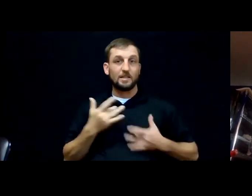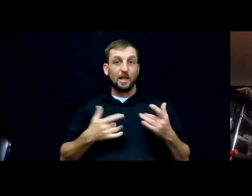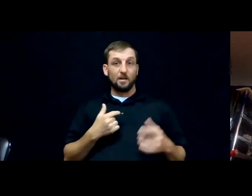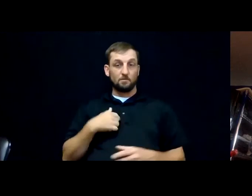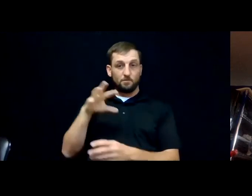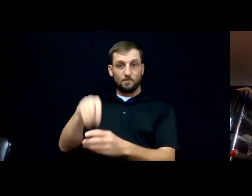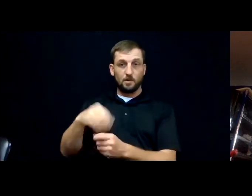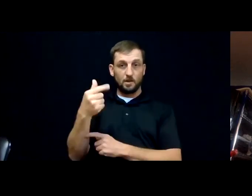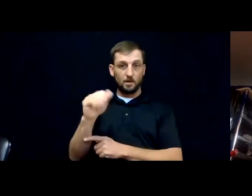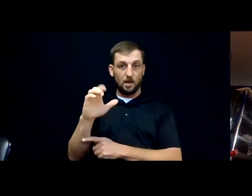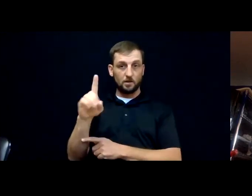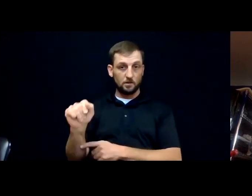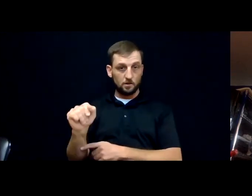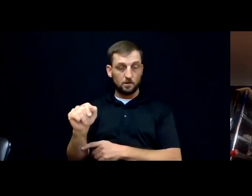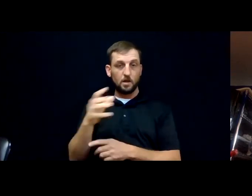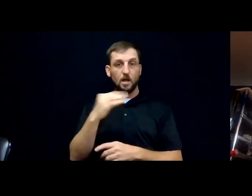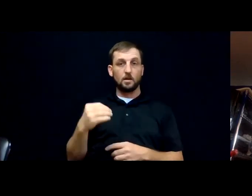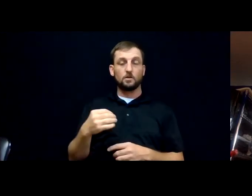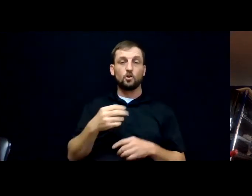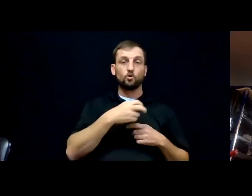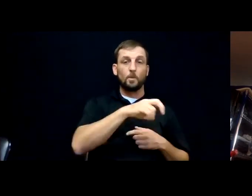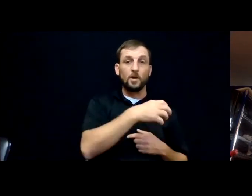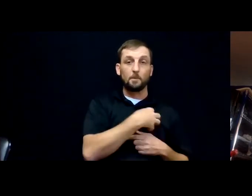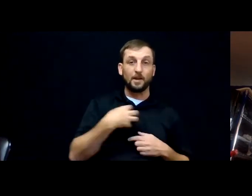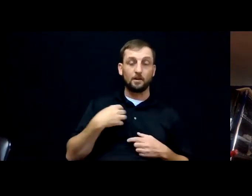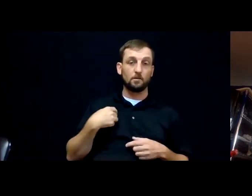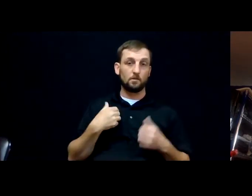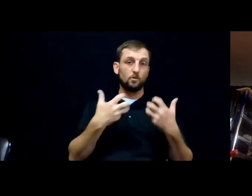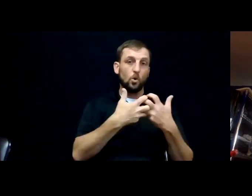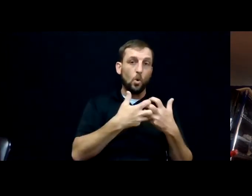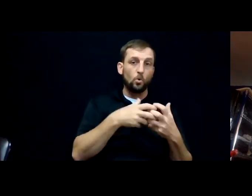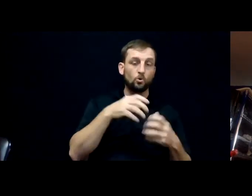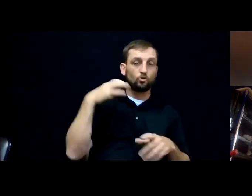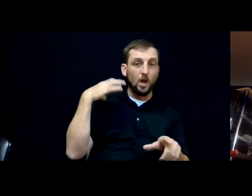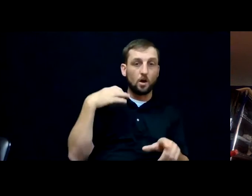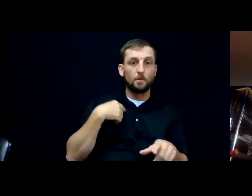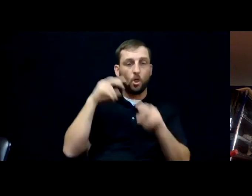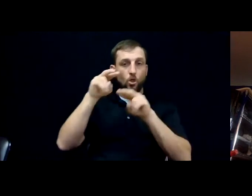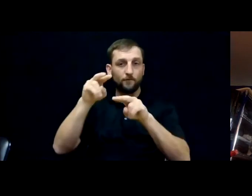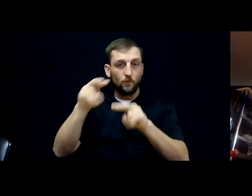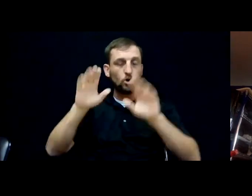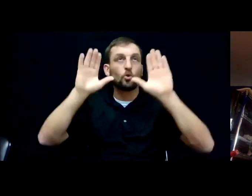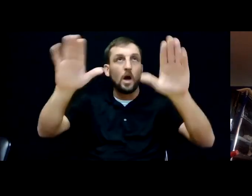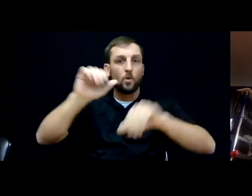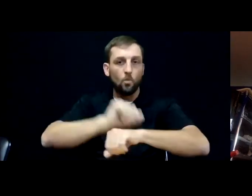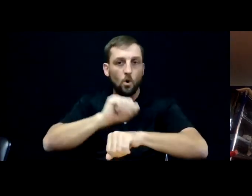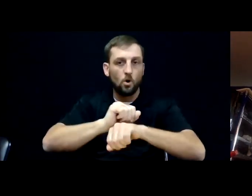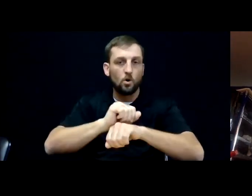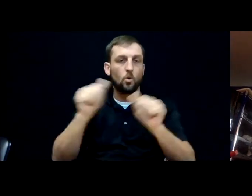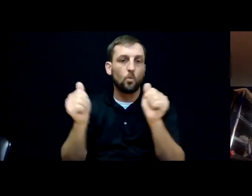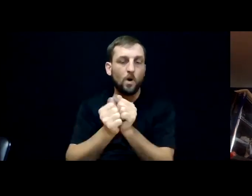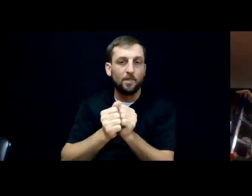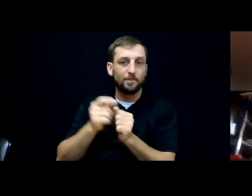and co-chair for the Transportation Committee. I look forward to doing all of this great work alongside some of my